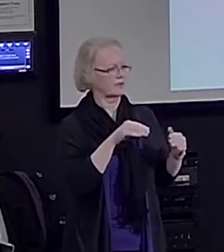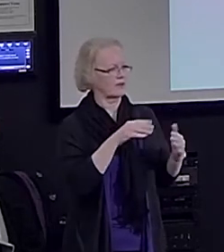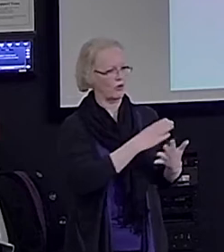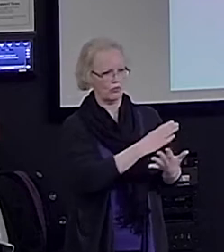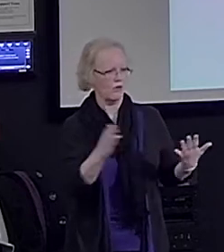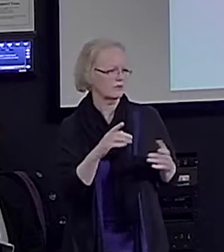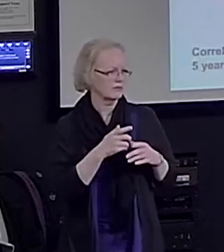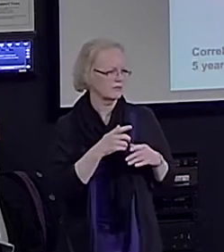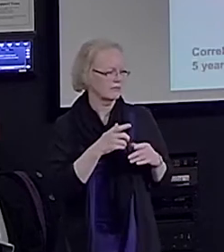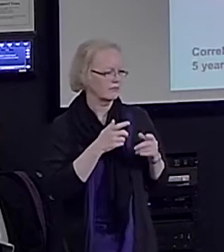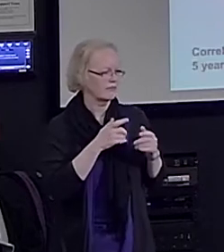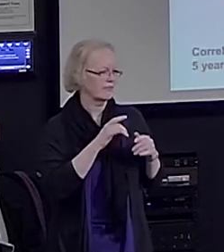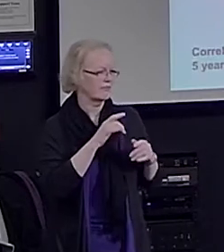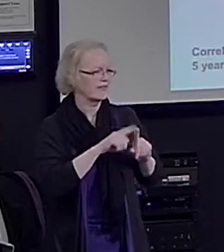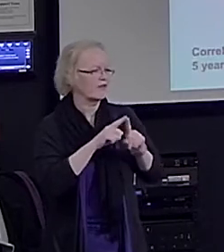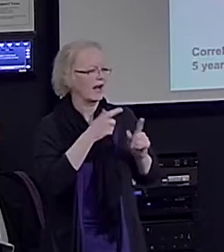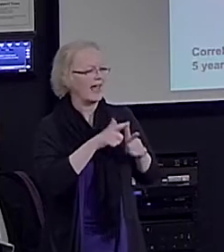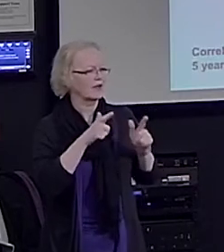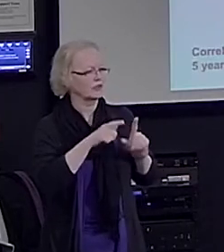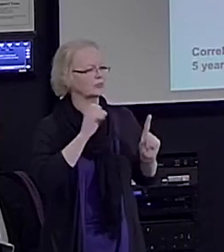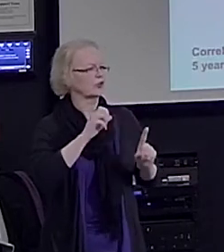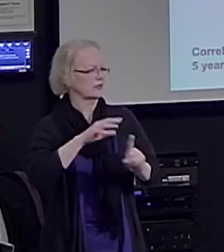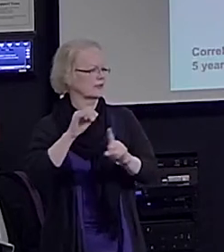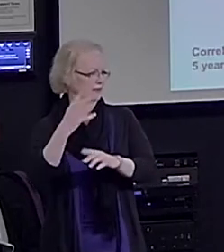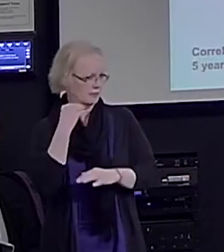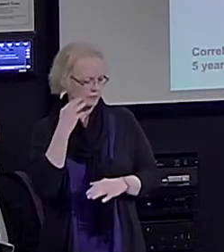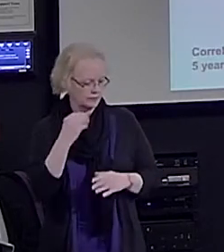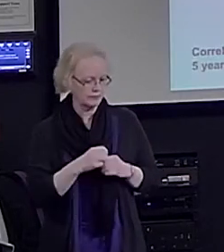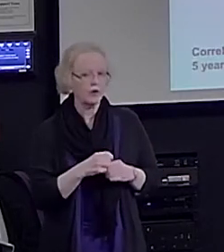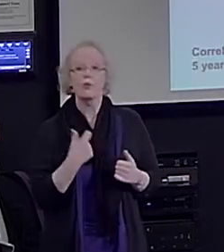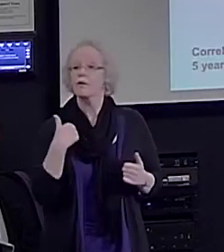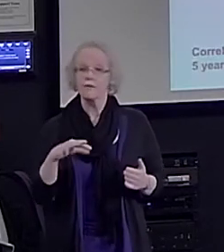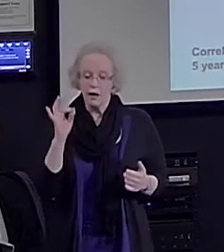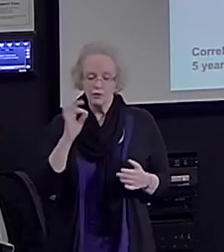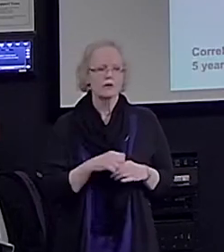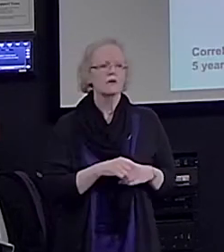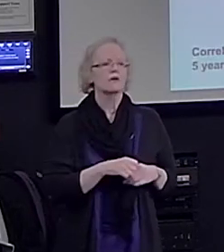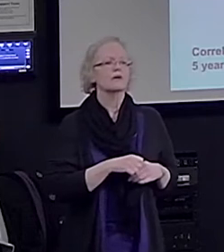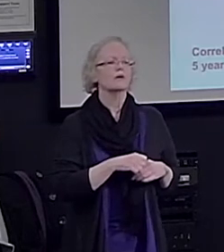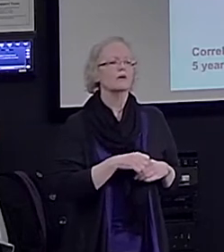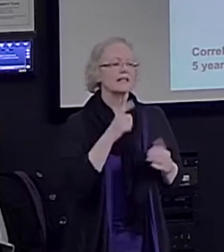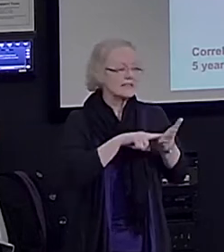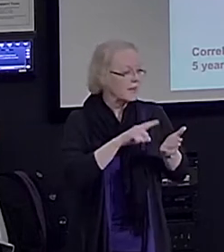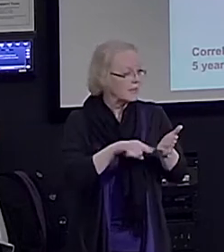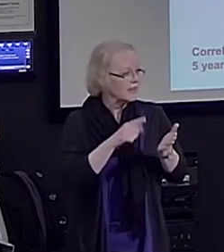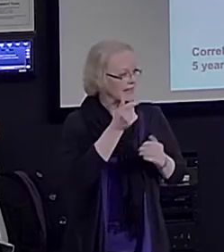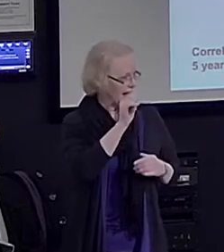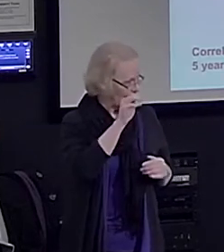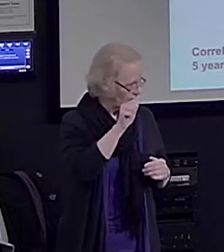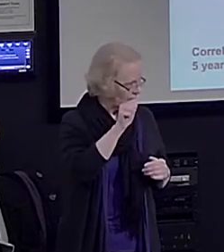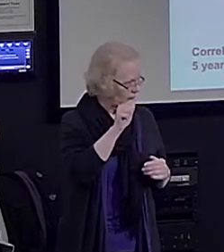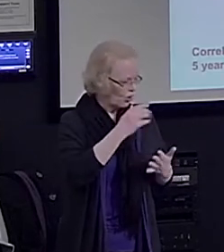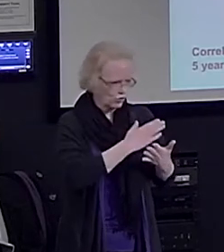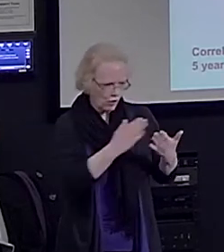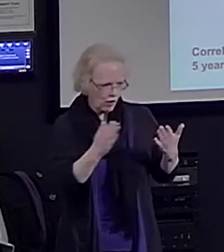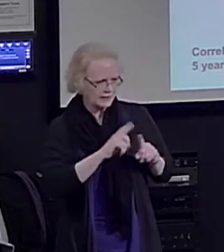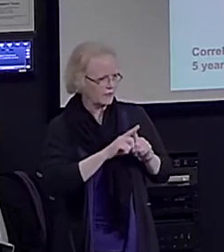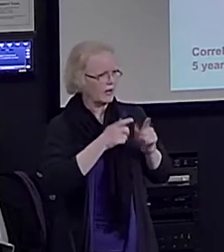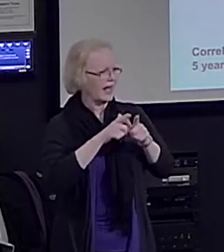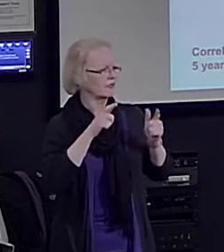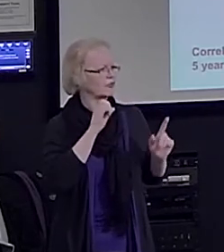this language burst and we found that examining gamma across the language burst strongly